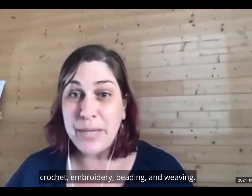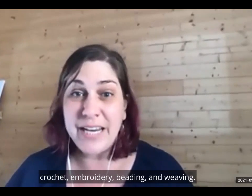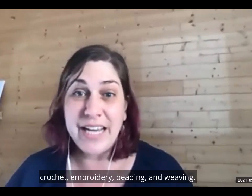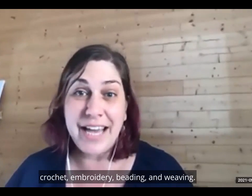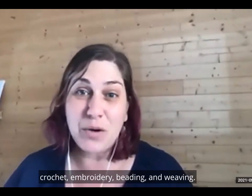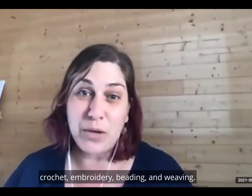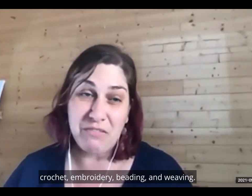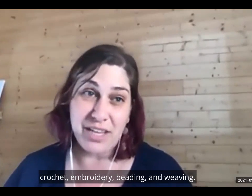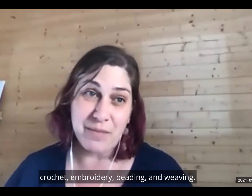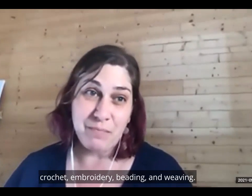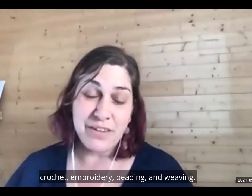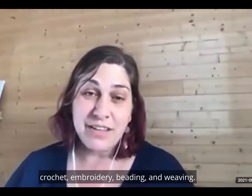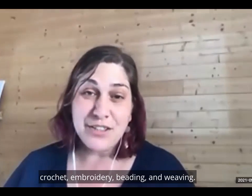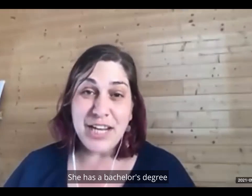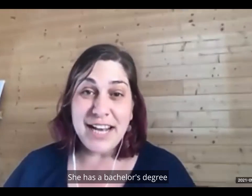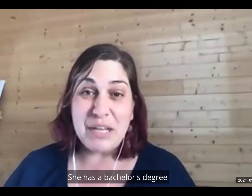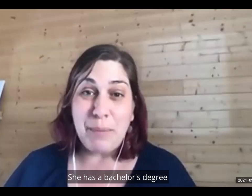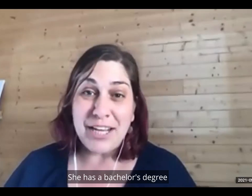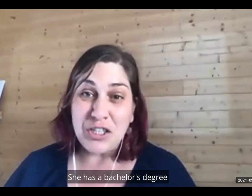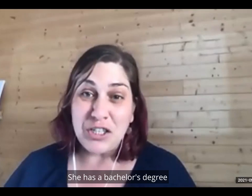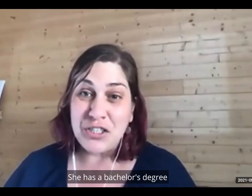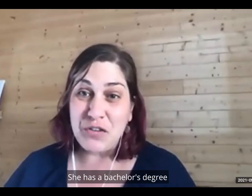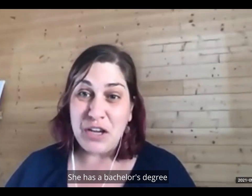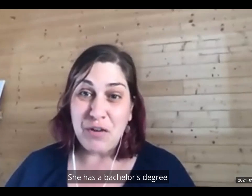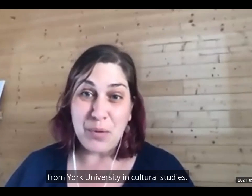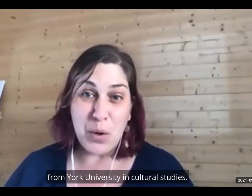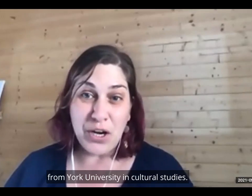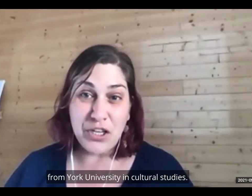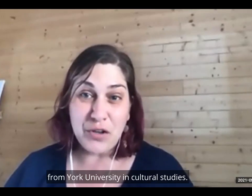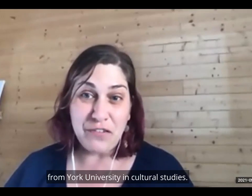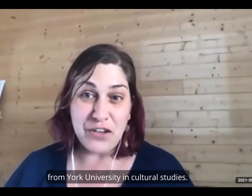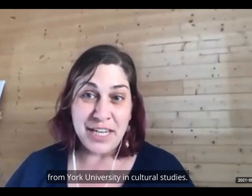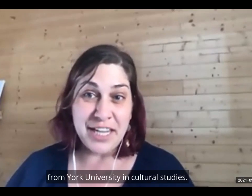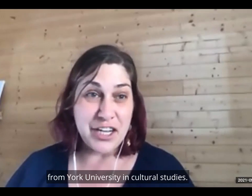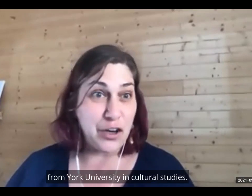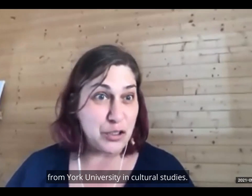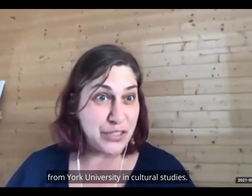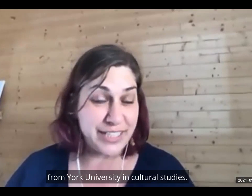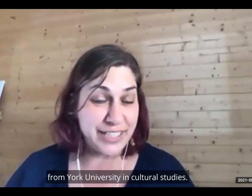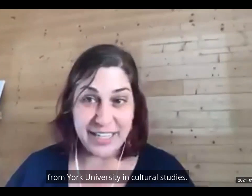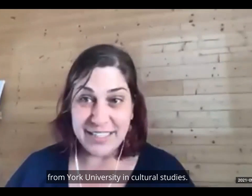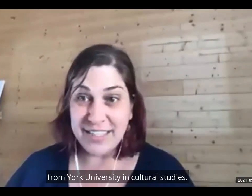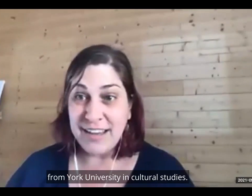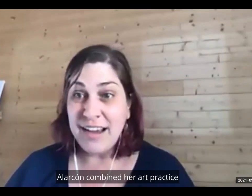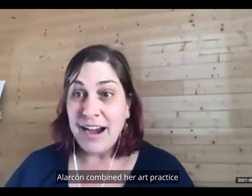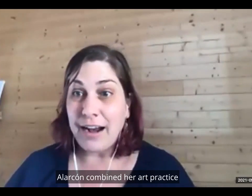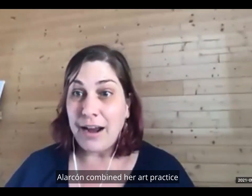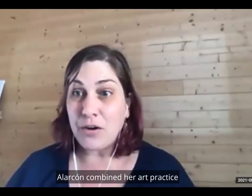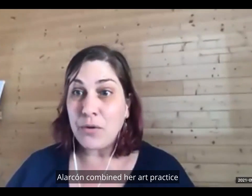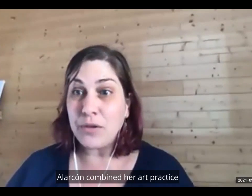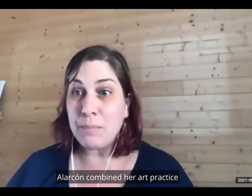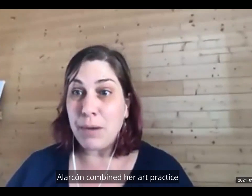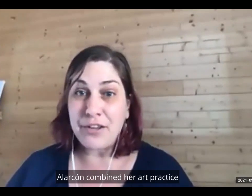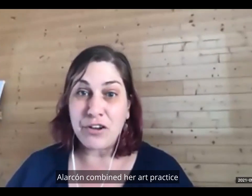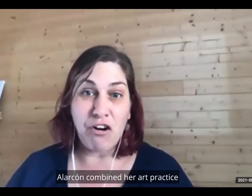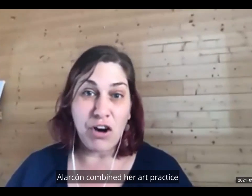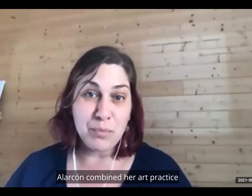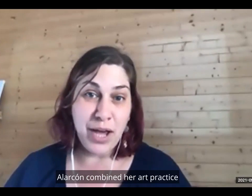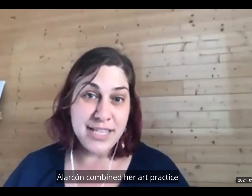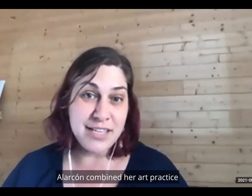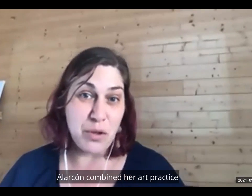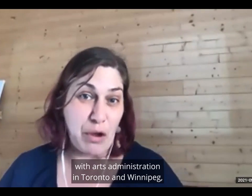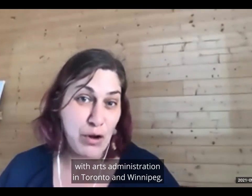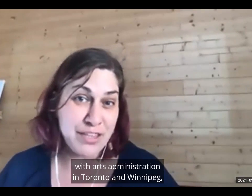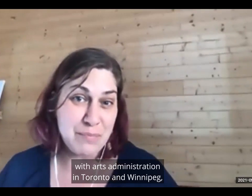embroidery, beading, and weaving. She has a bachelor's degree from York University in cultural studies. Alarcón combined her